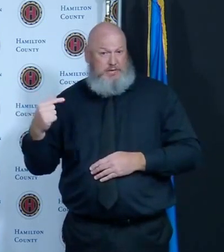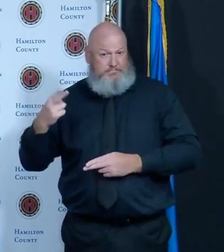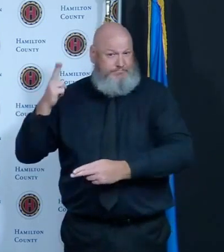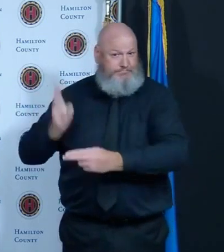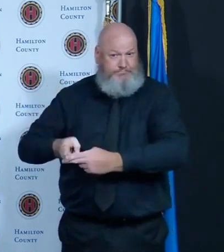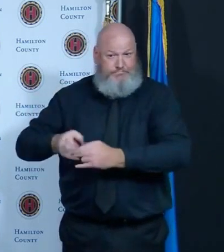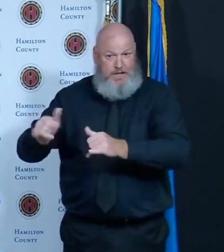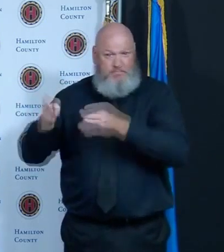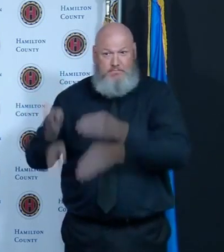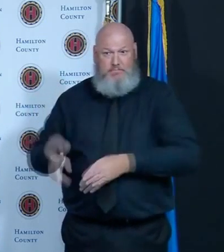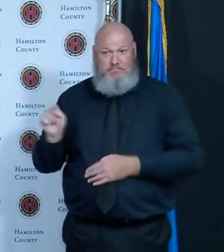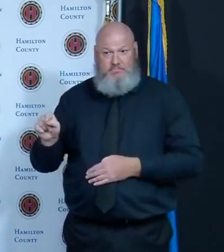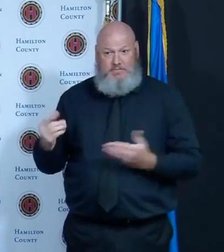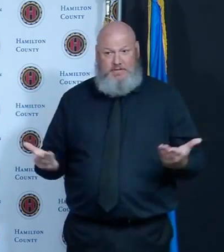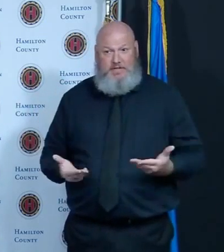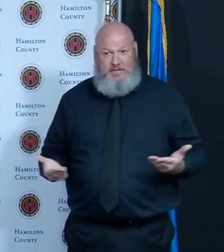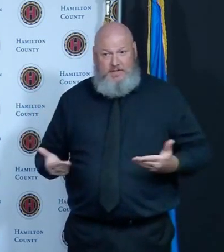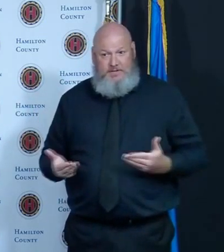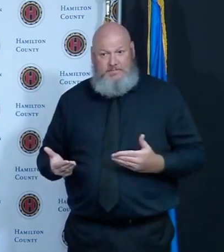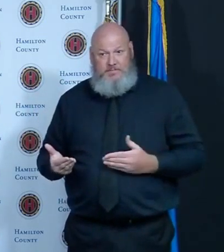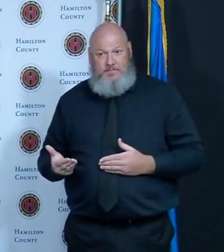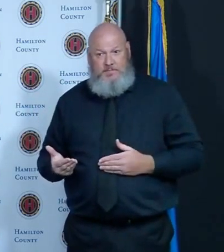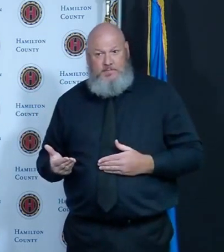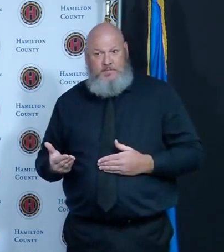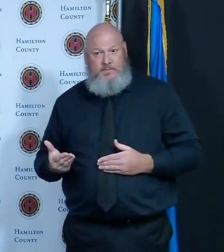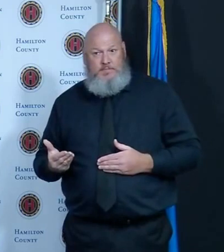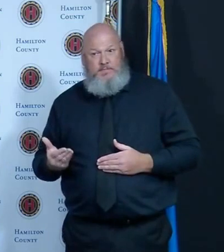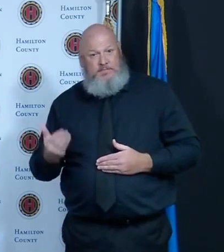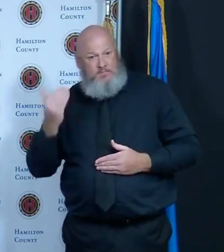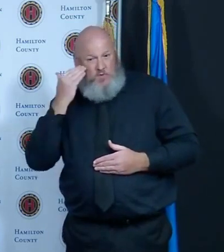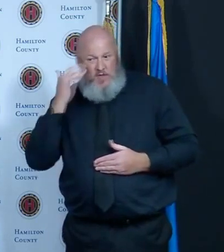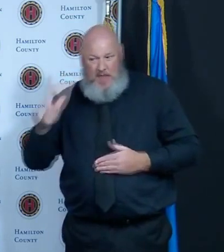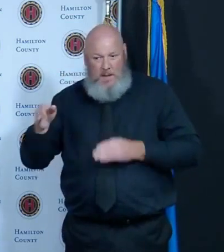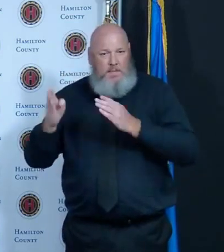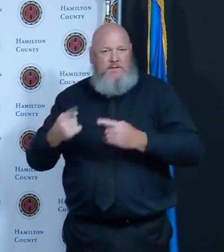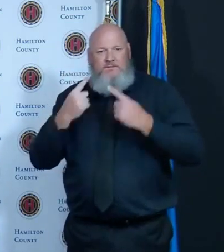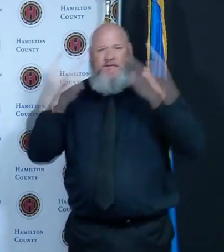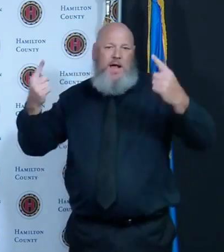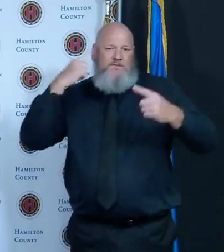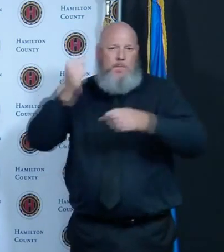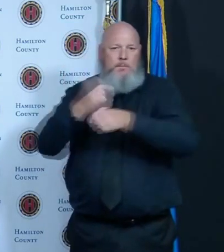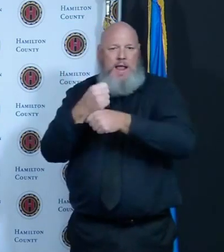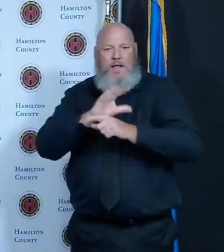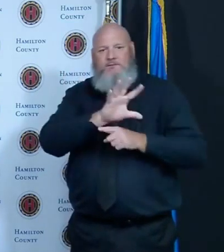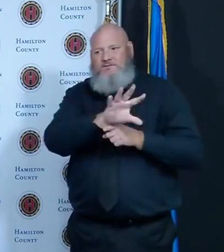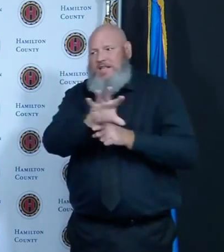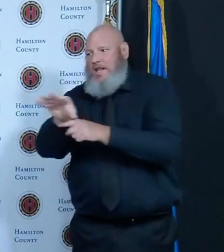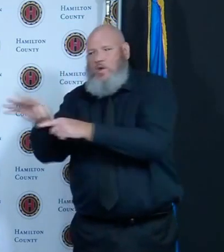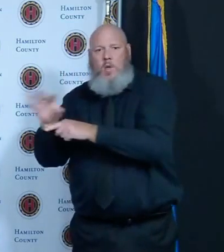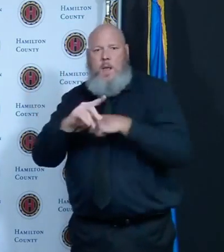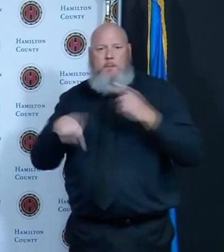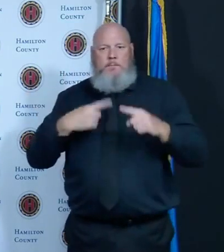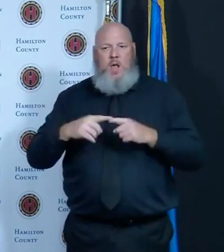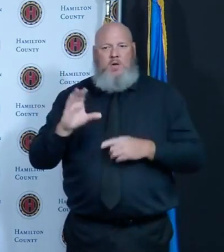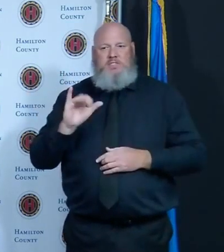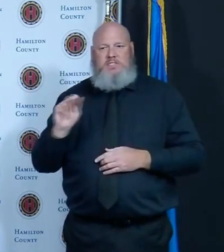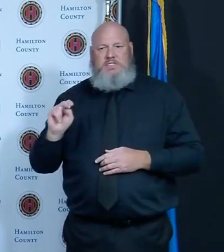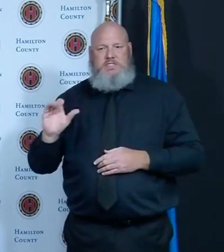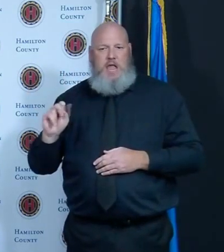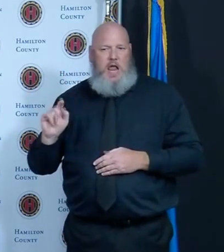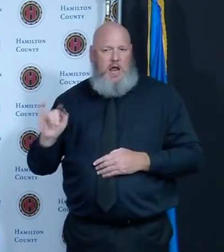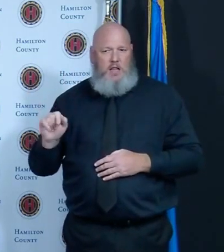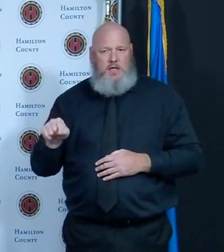our great city to the world, to talk about his experiences with the COVID-19 epidemic and the federal government's